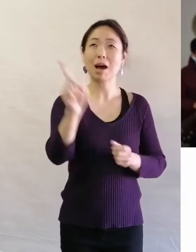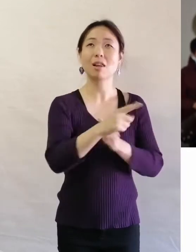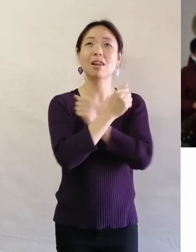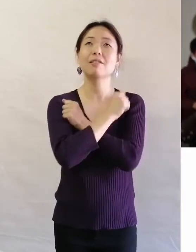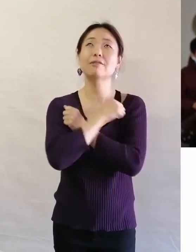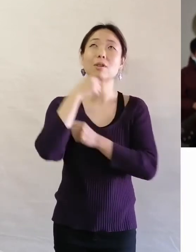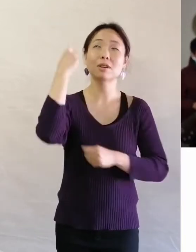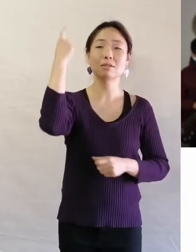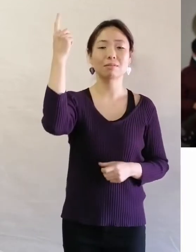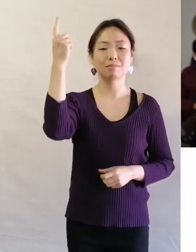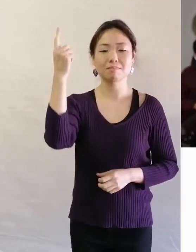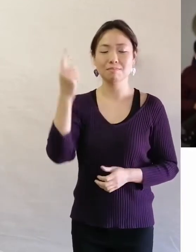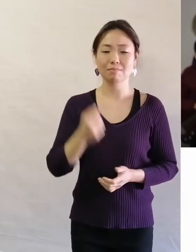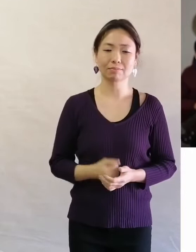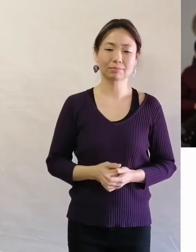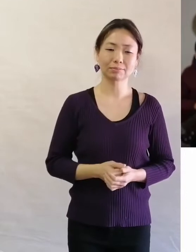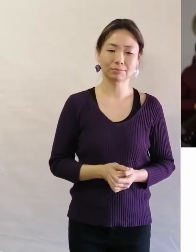We proclaim our love for him.